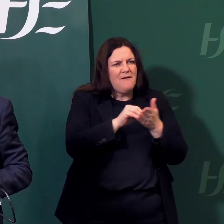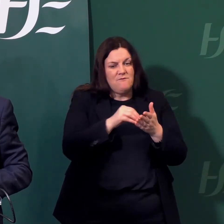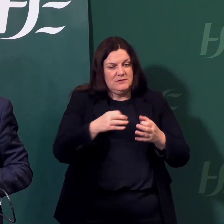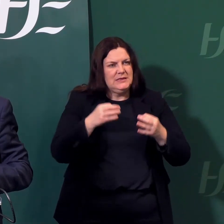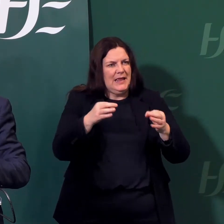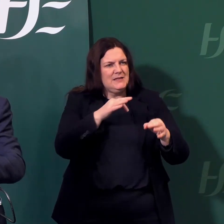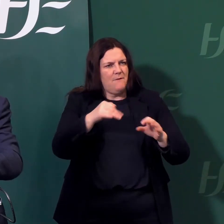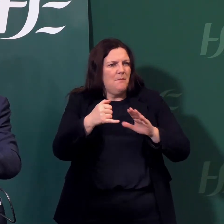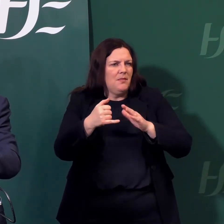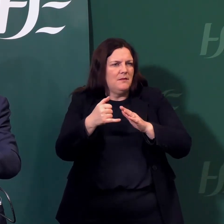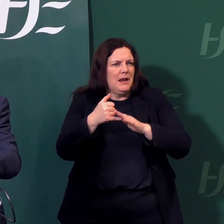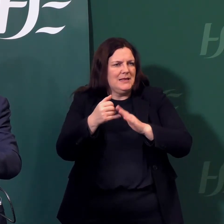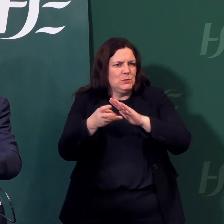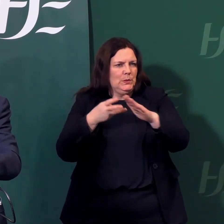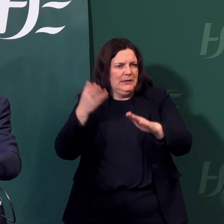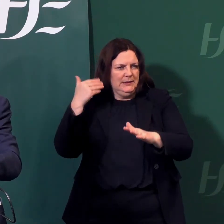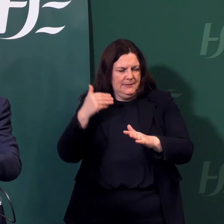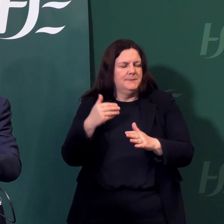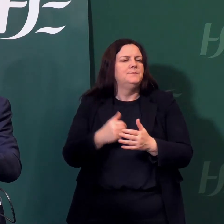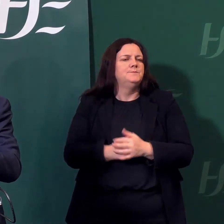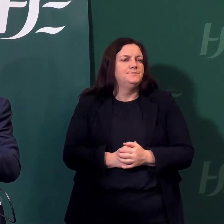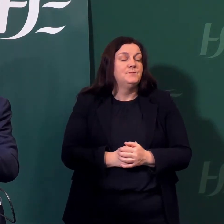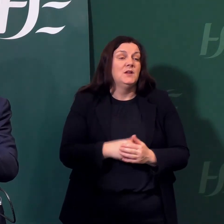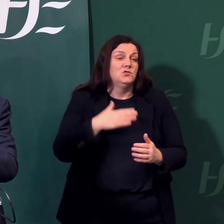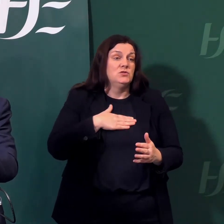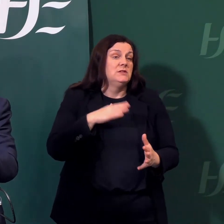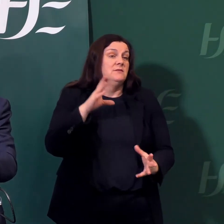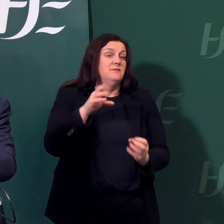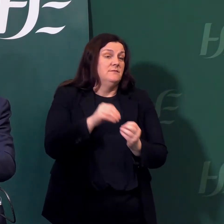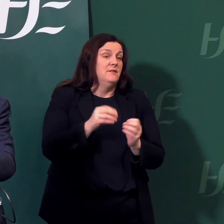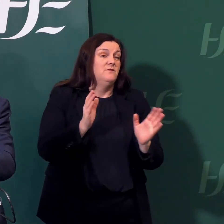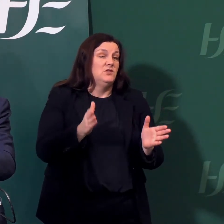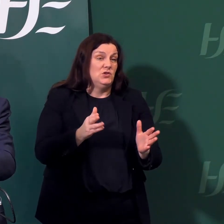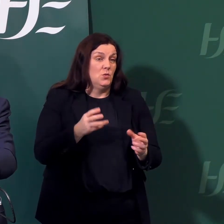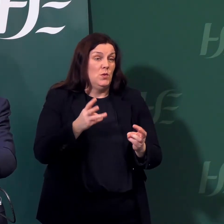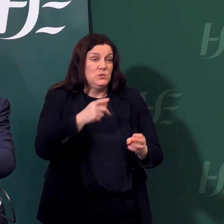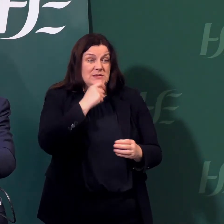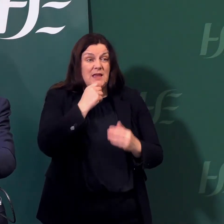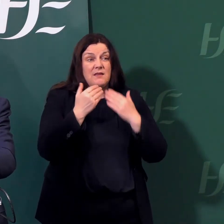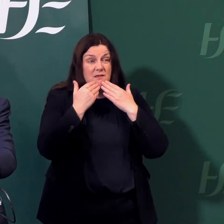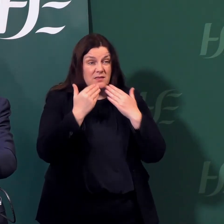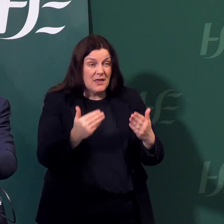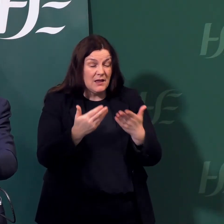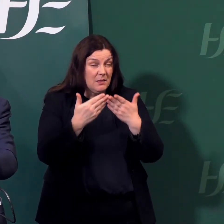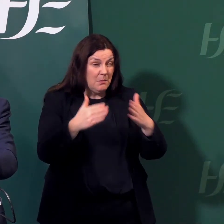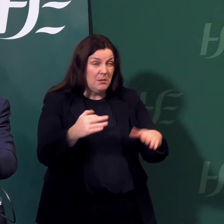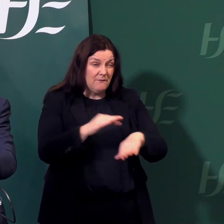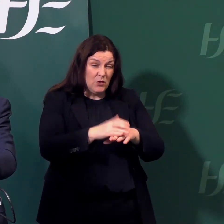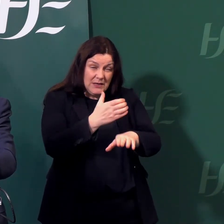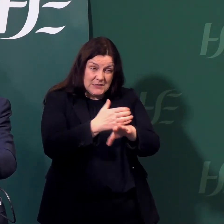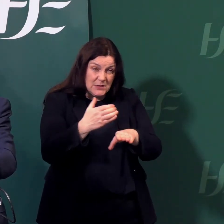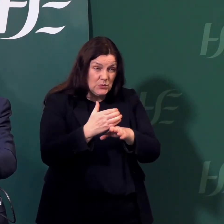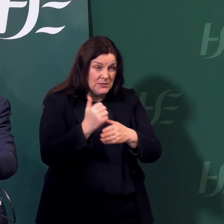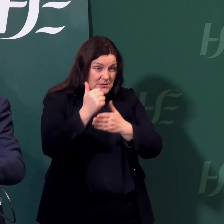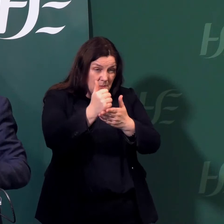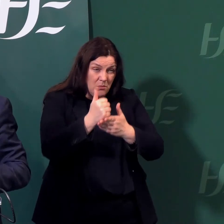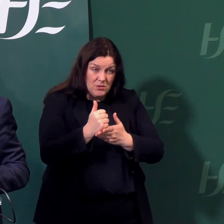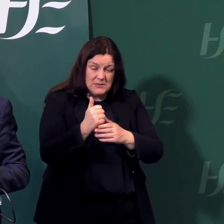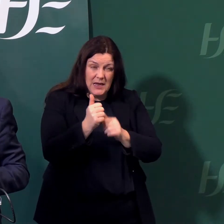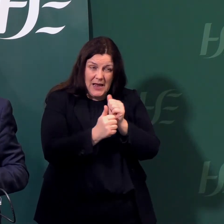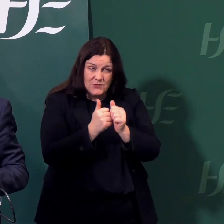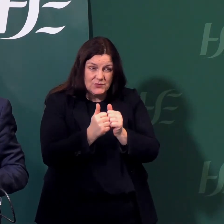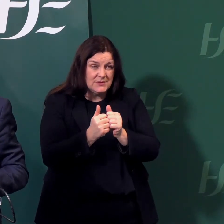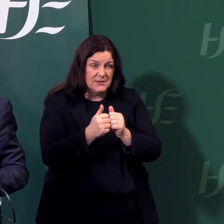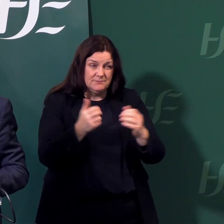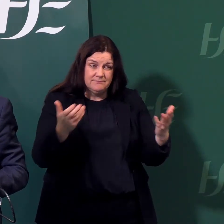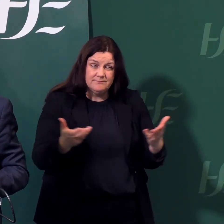over the weekend. Again, just in closing comments, myself want to thank the public for their continued support and actions and